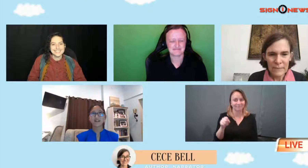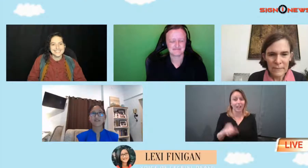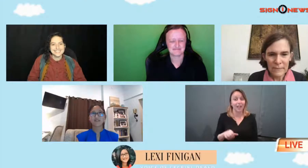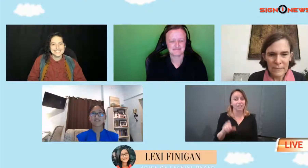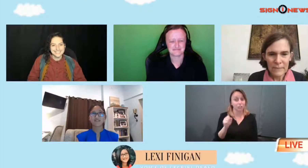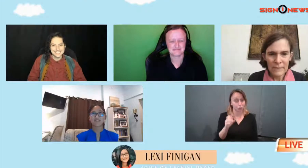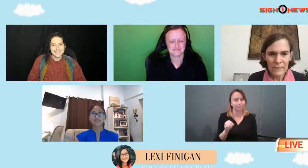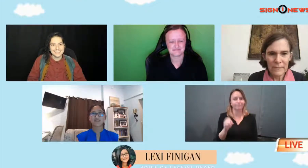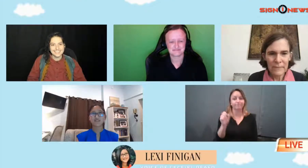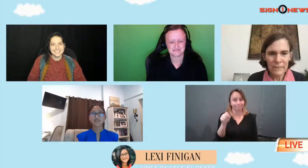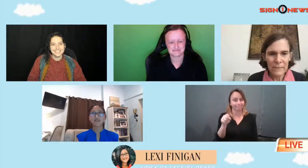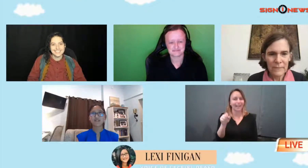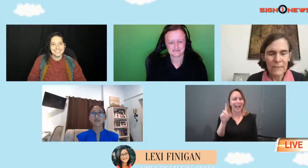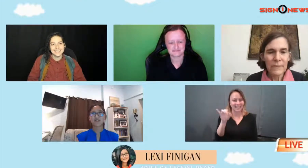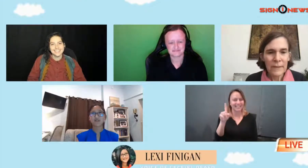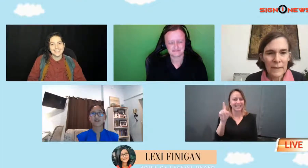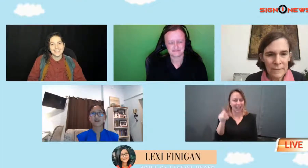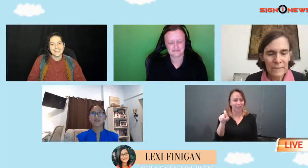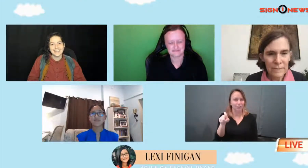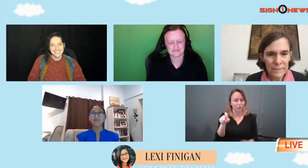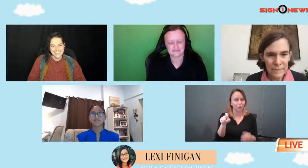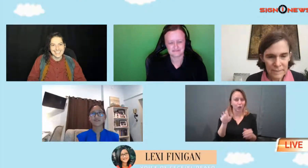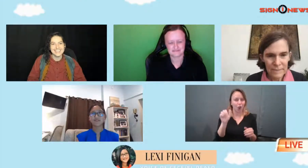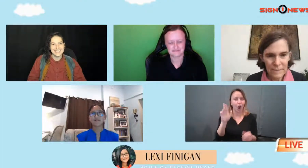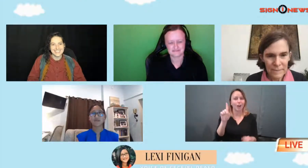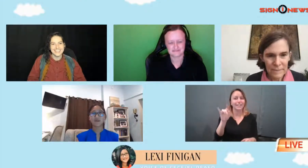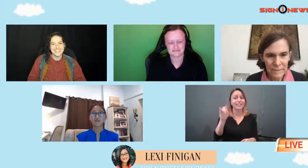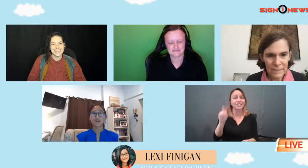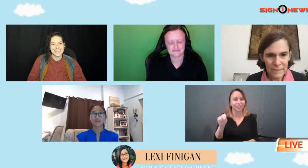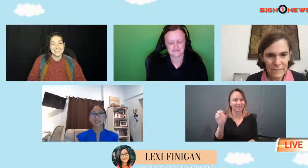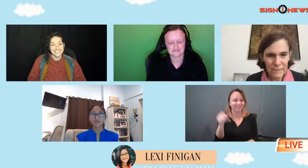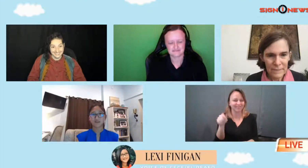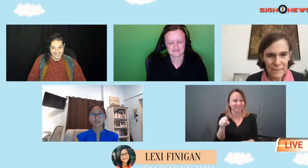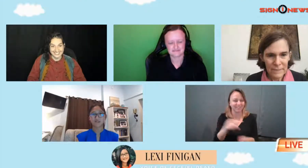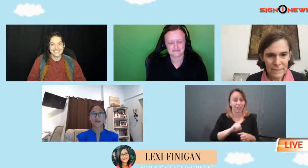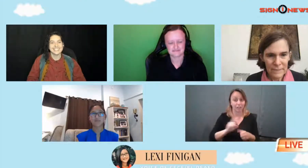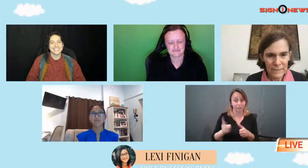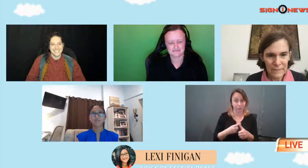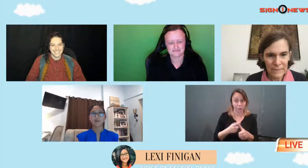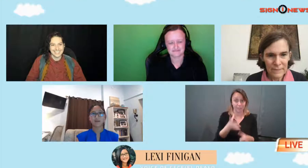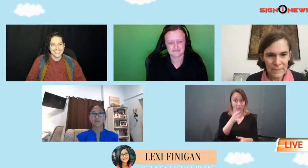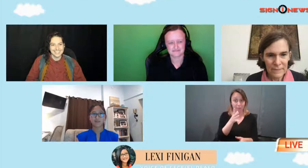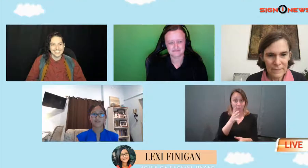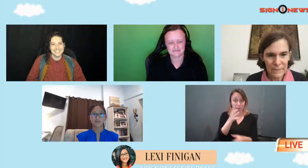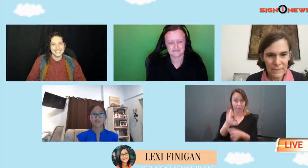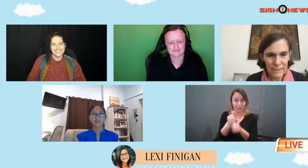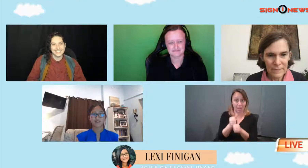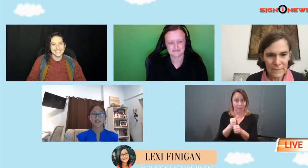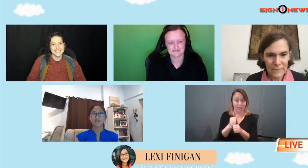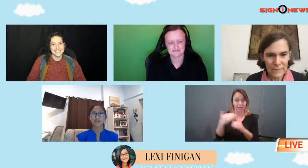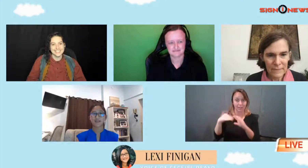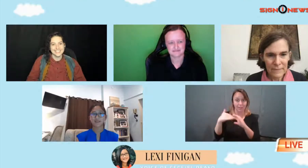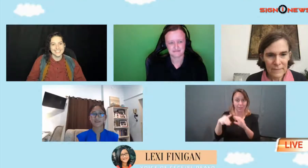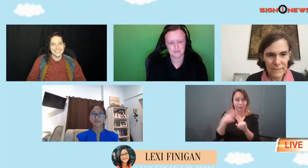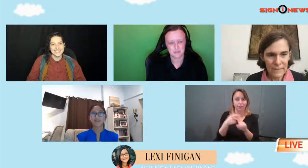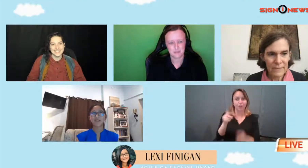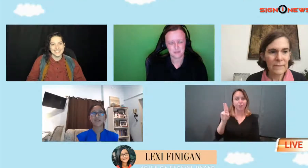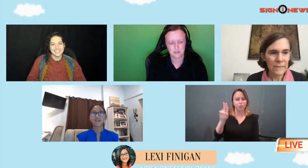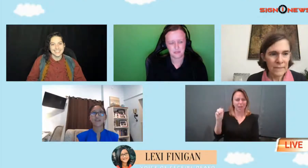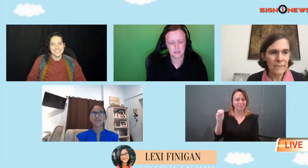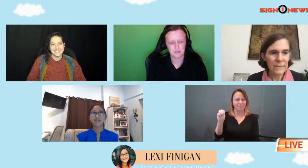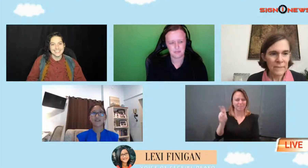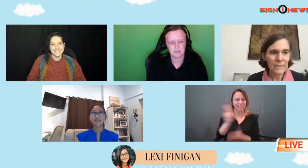So I did have to audition. So first, my mom got an email from University of